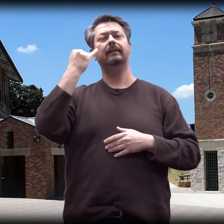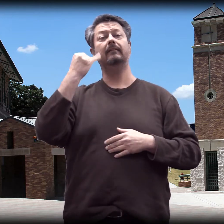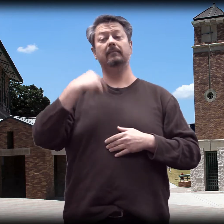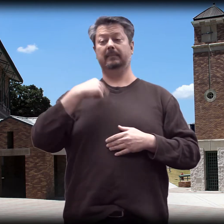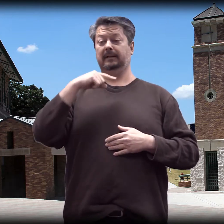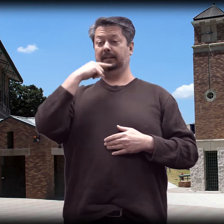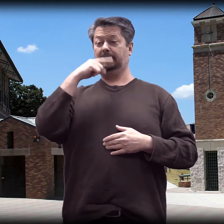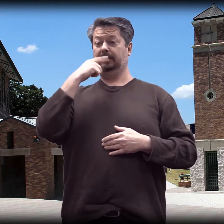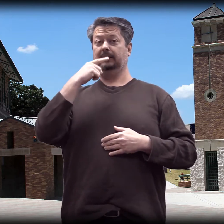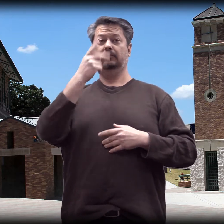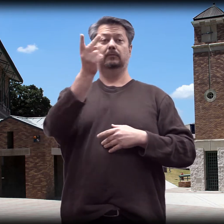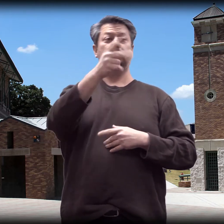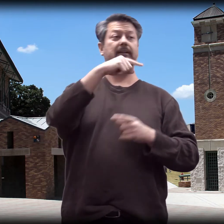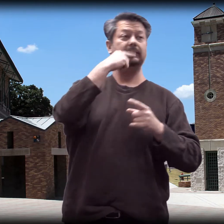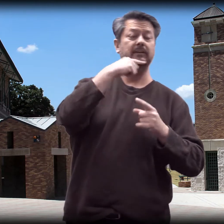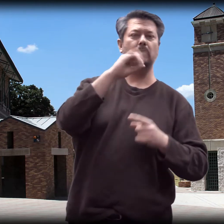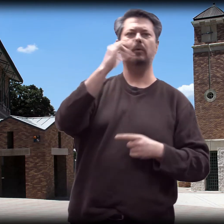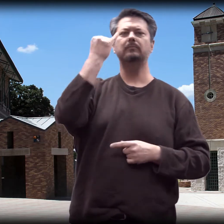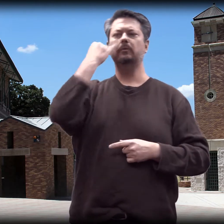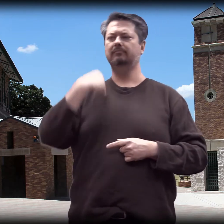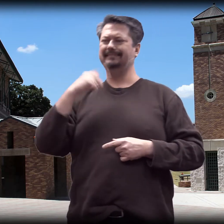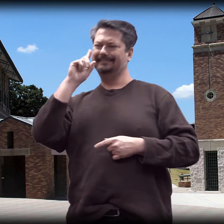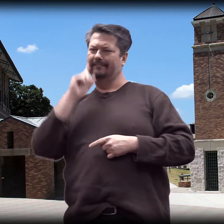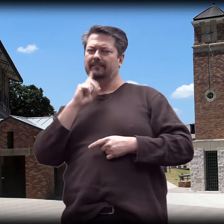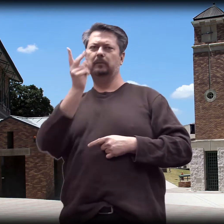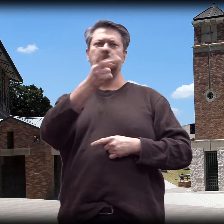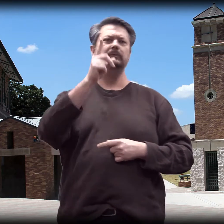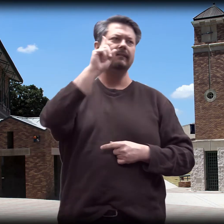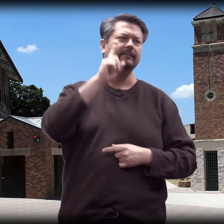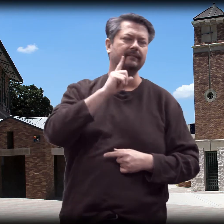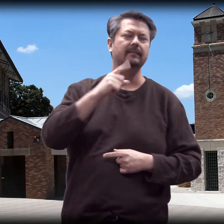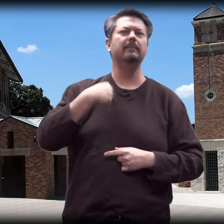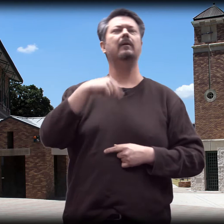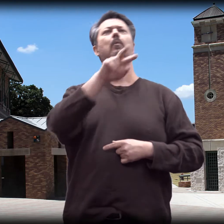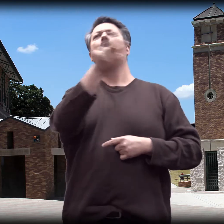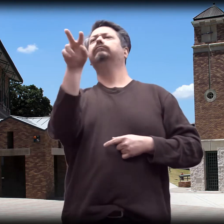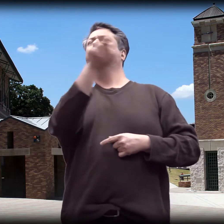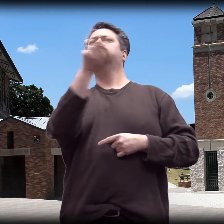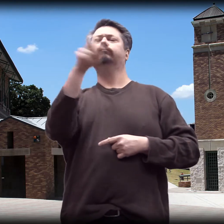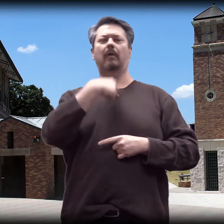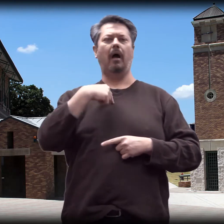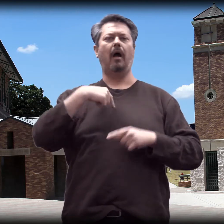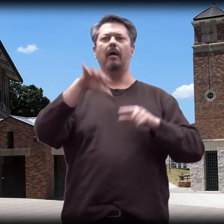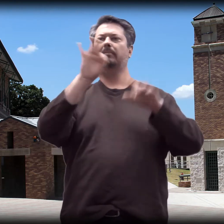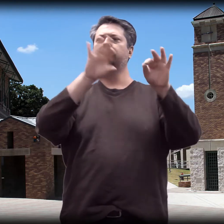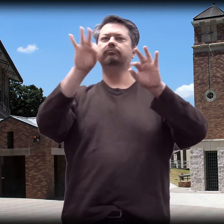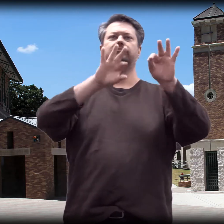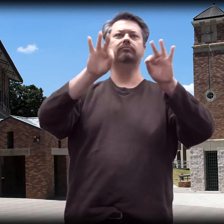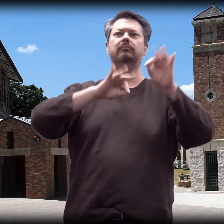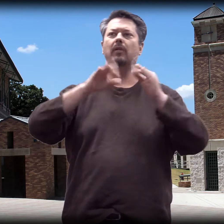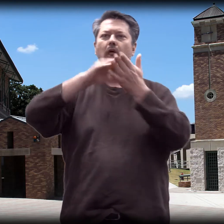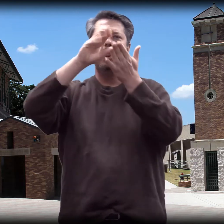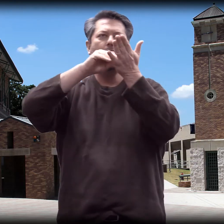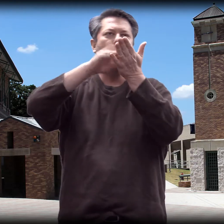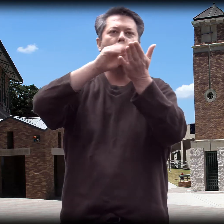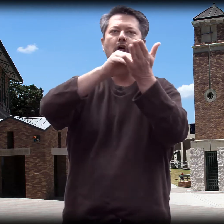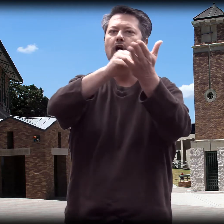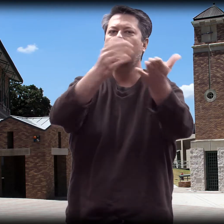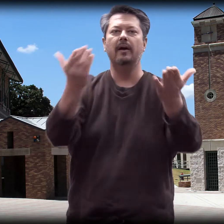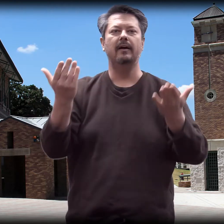incidents. If you had two hearing kids and a hearing parent, or two deaf kids and a deaf parent, and they were watching, they learn from the conversations